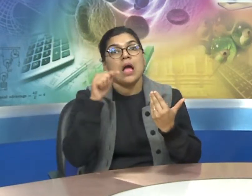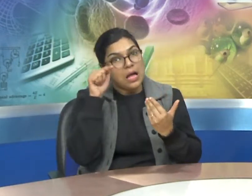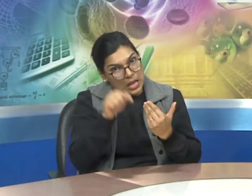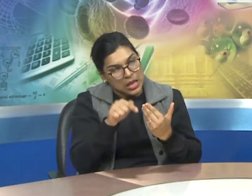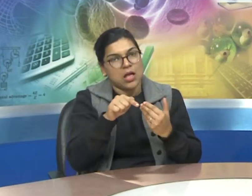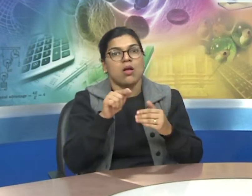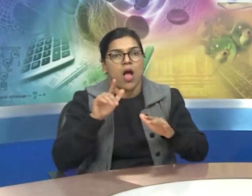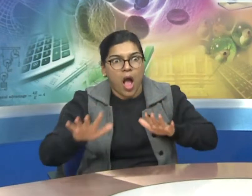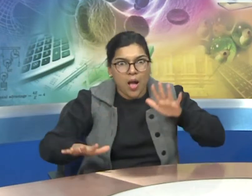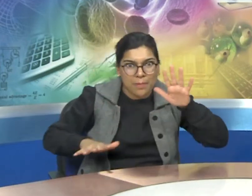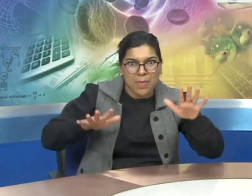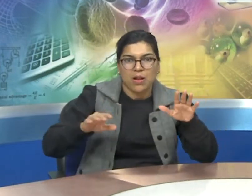inserted.